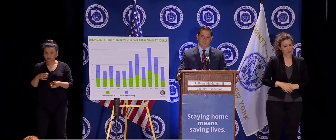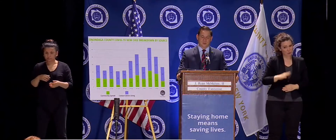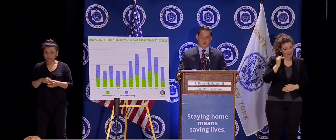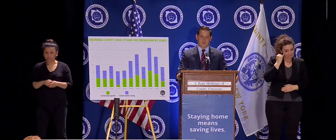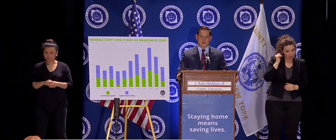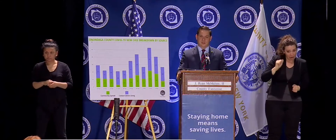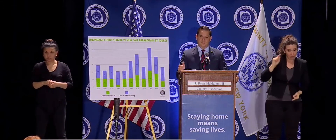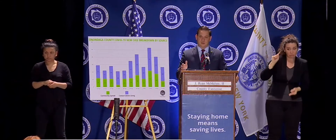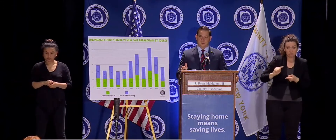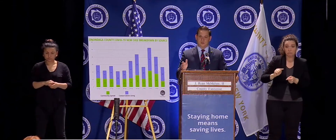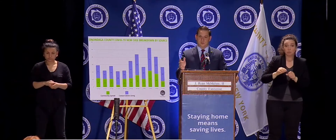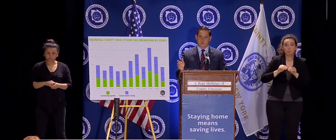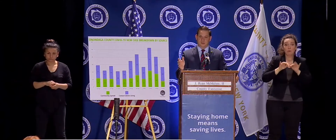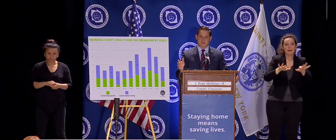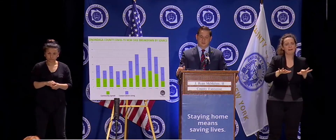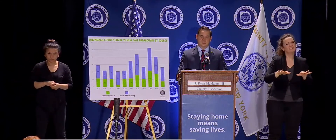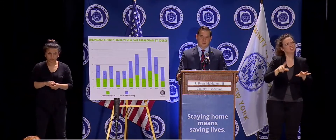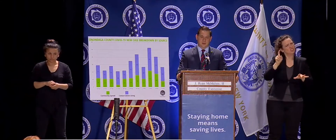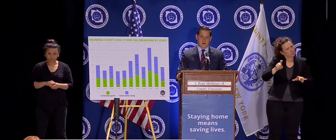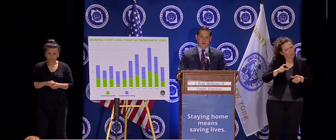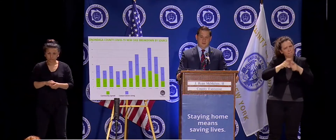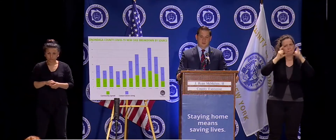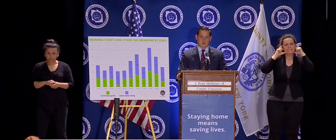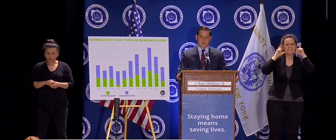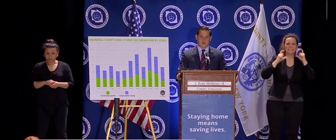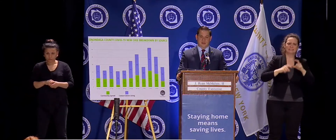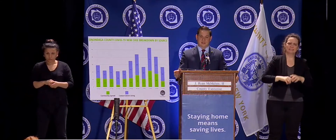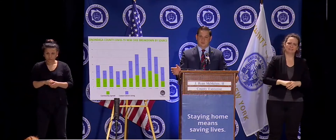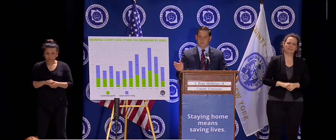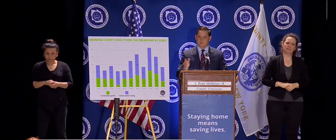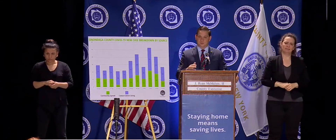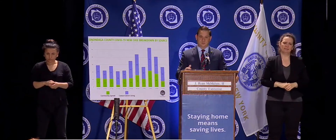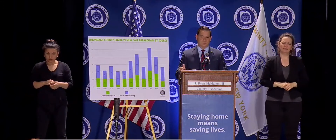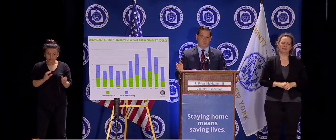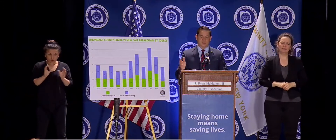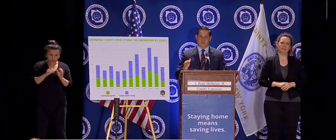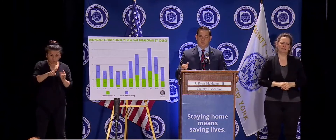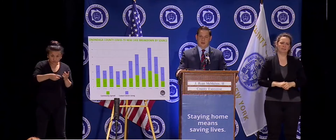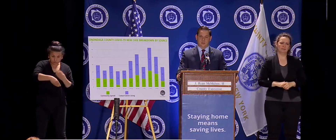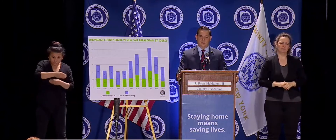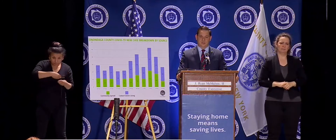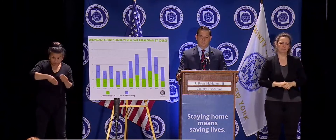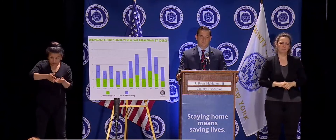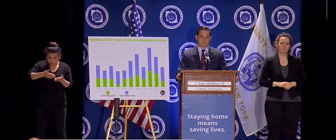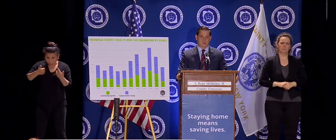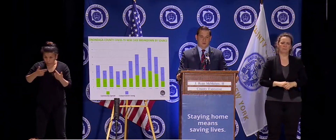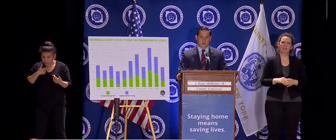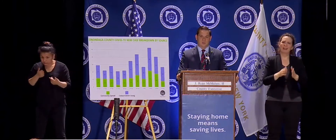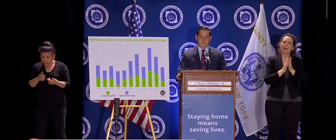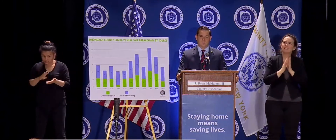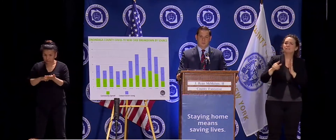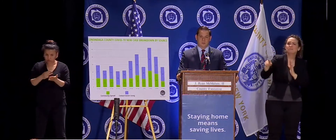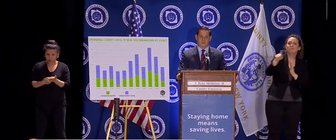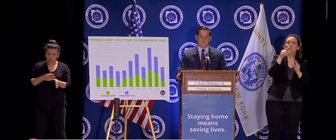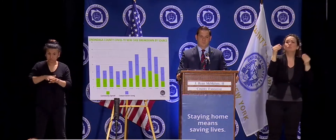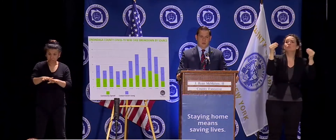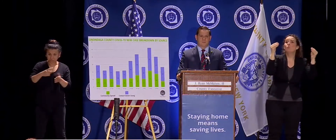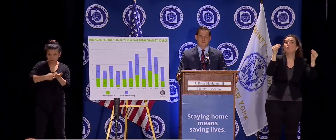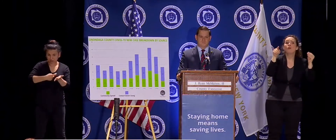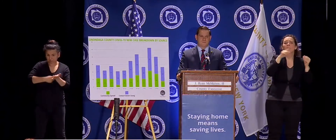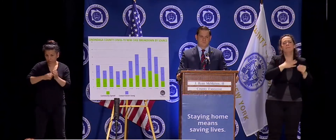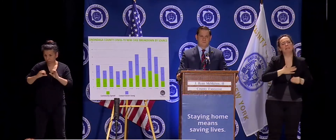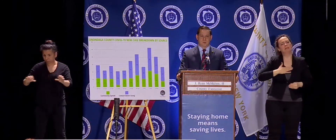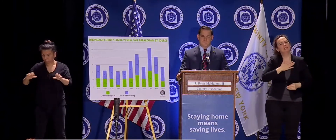mitigation for us individually, for the businesses. So we just ask for continued collaboration. You've made that request?